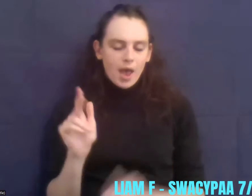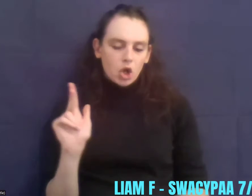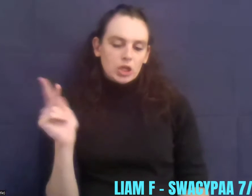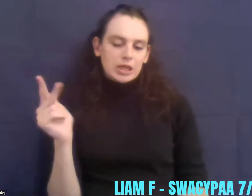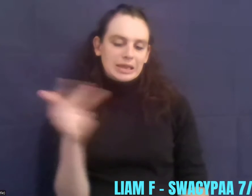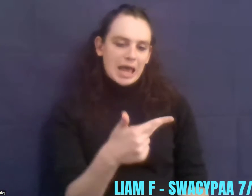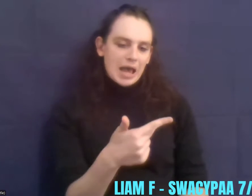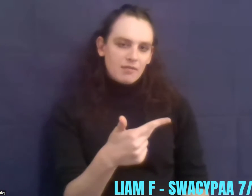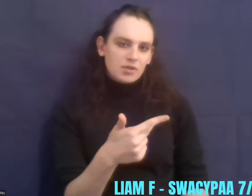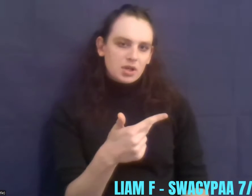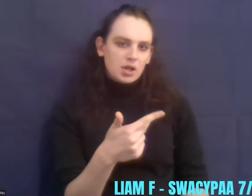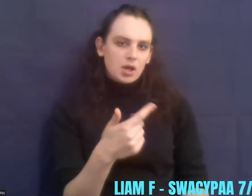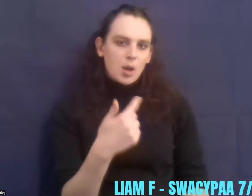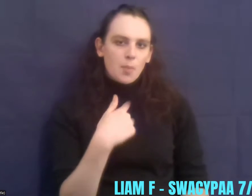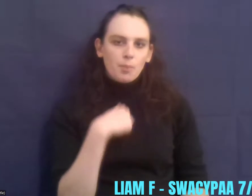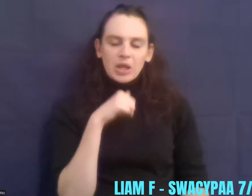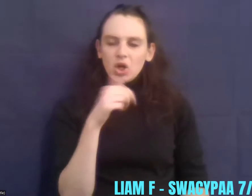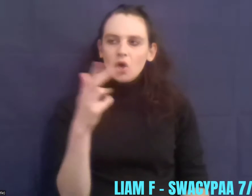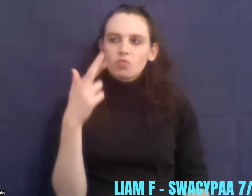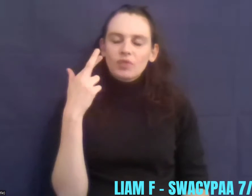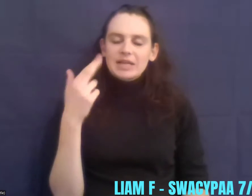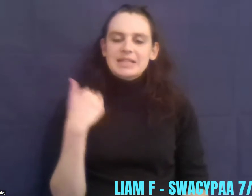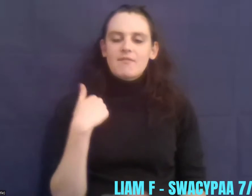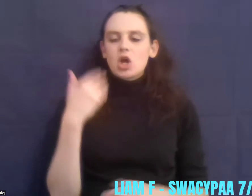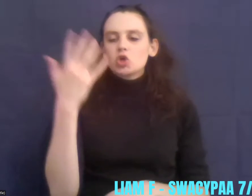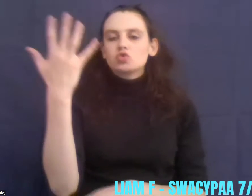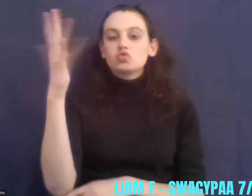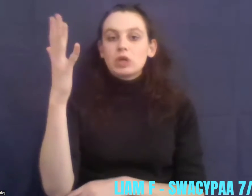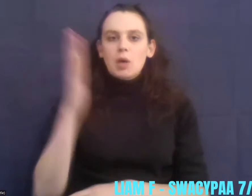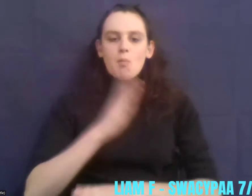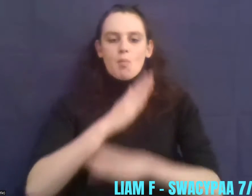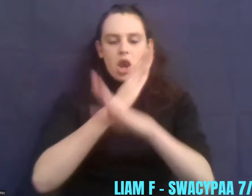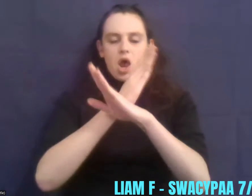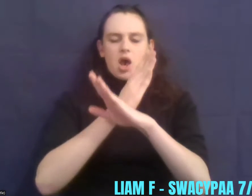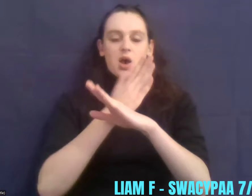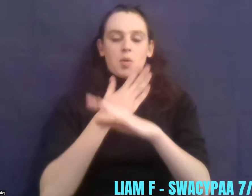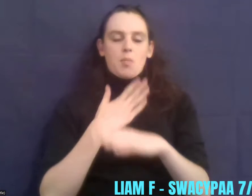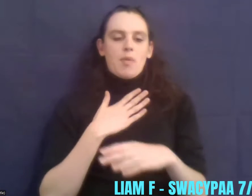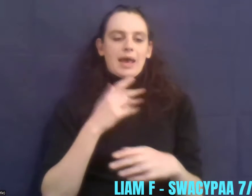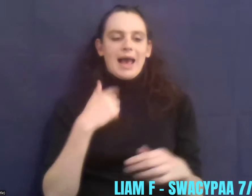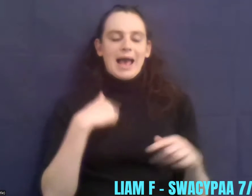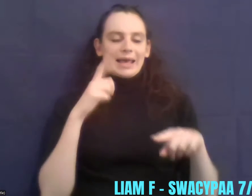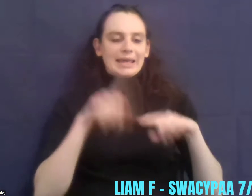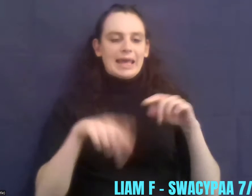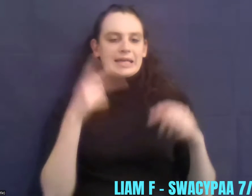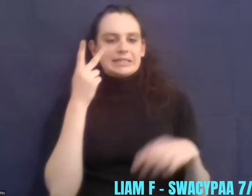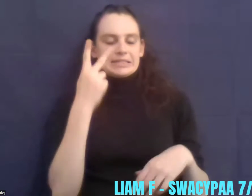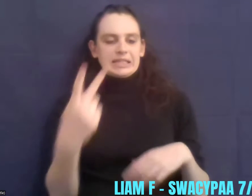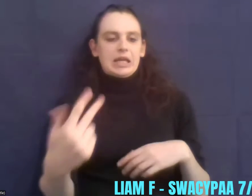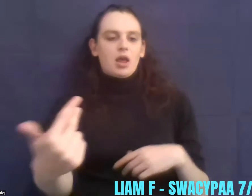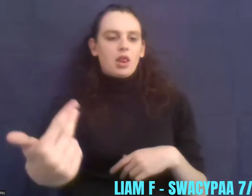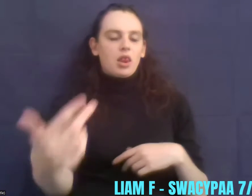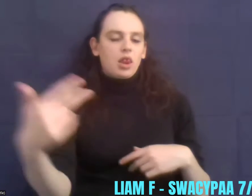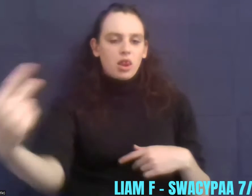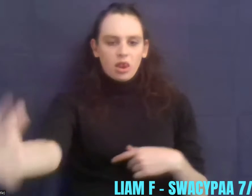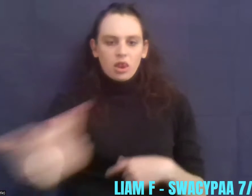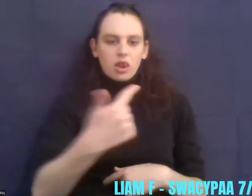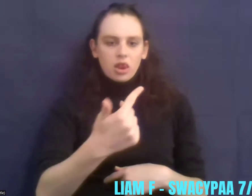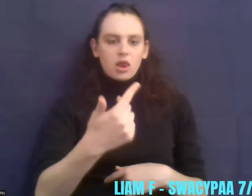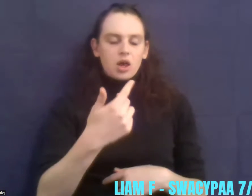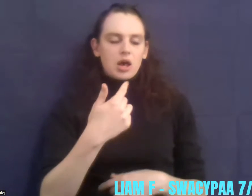realize there was a tree obstructing my view of the cross traffic. And I T-boned a guy rolling through the stop